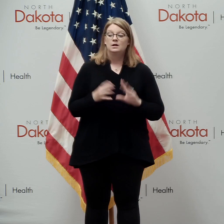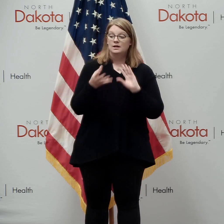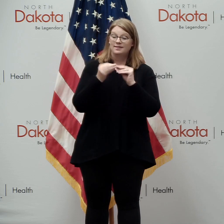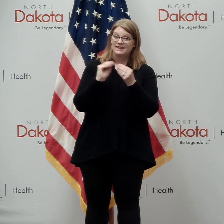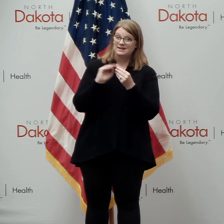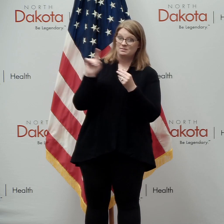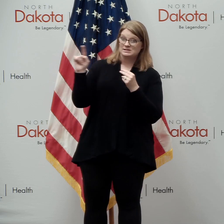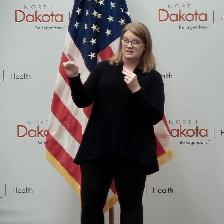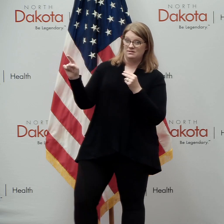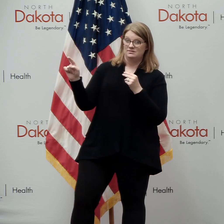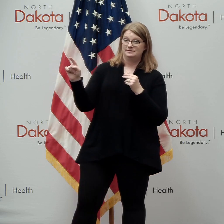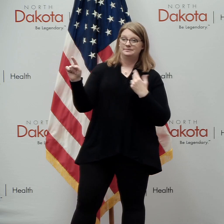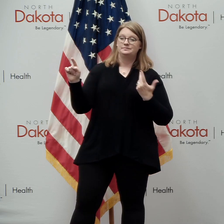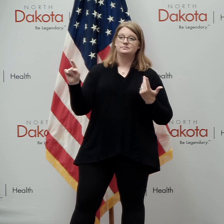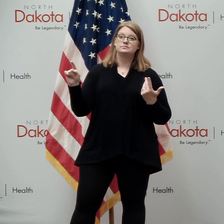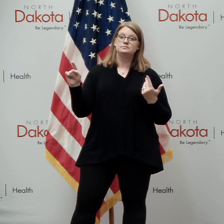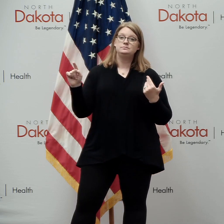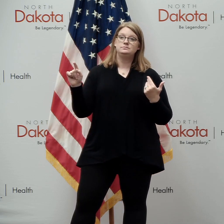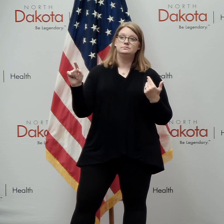are very